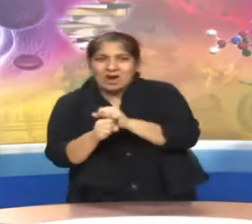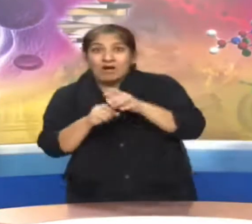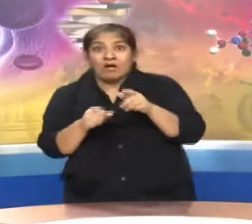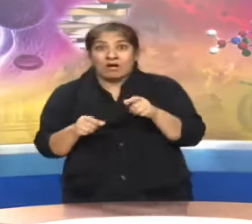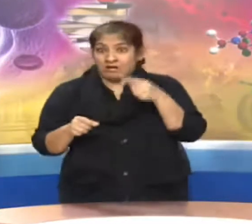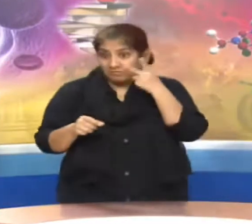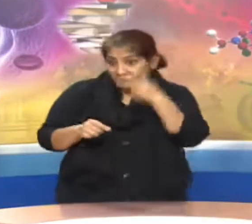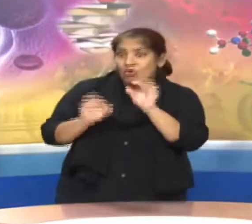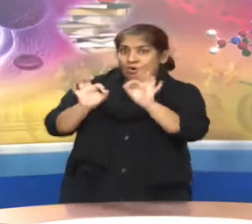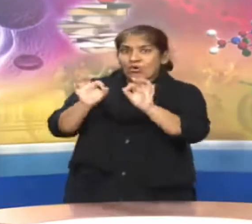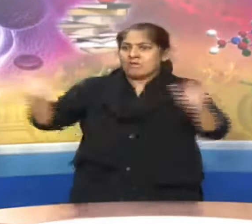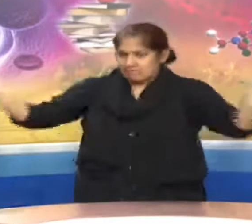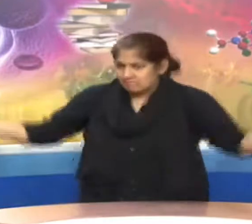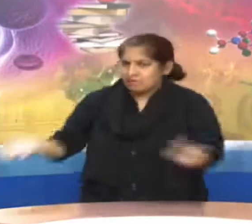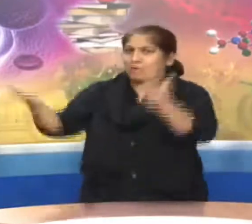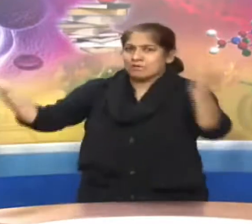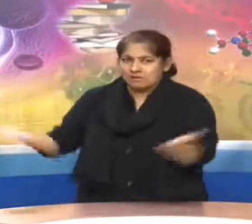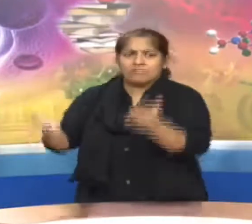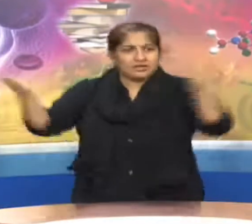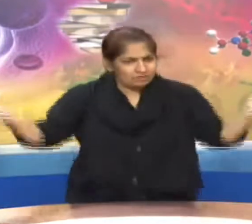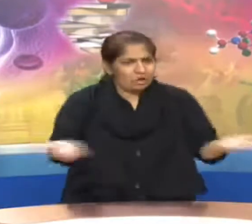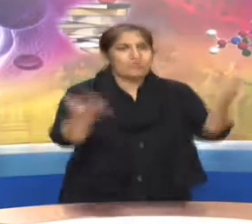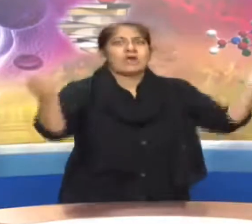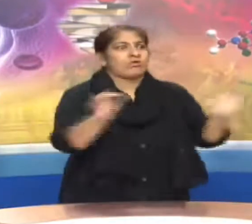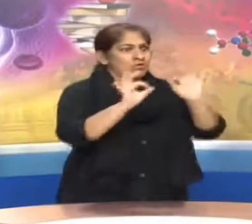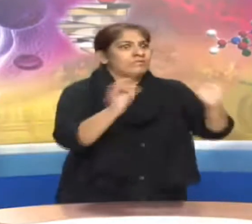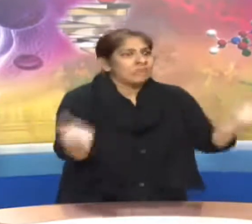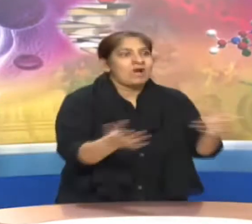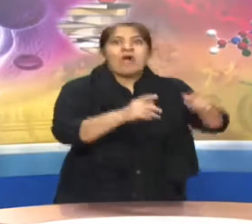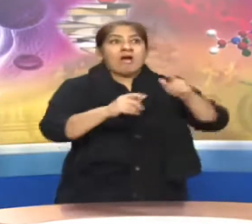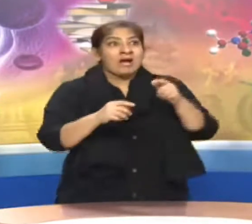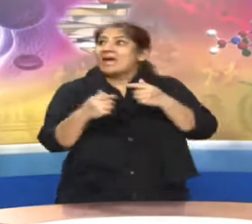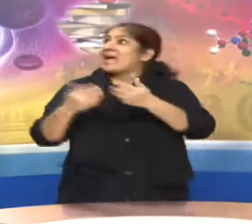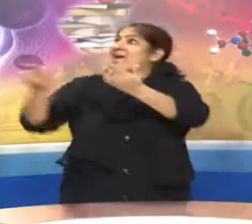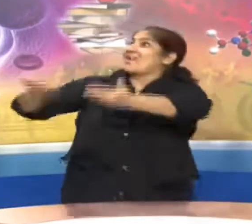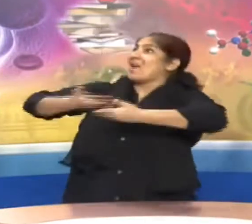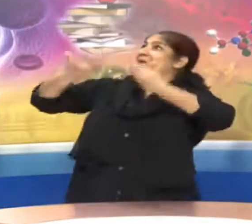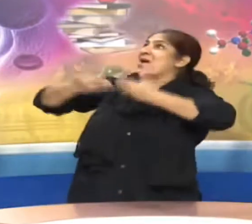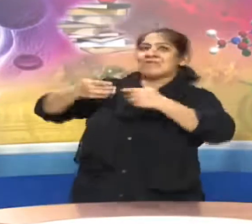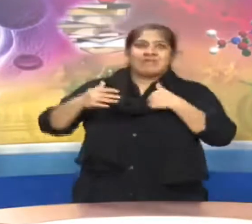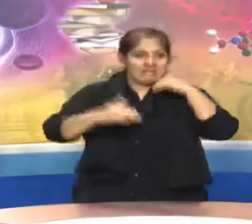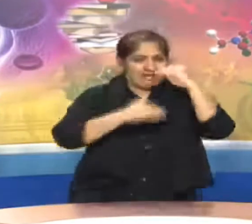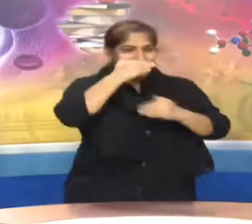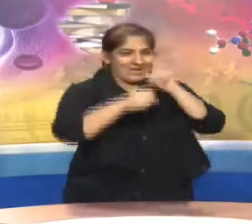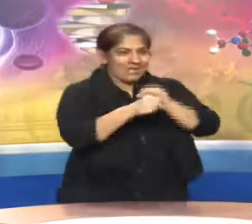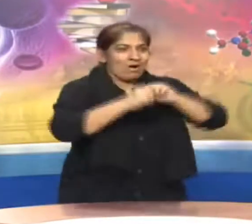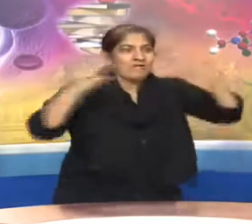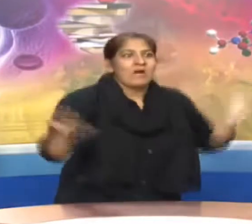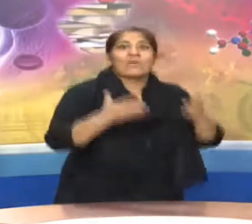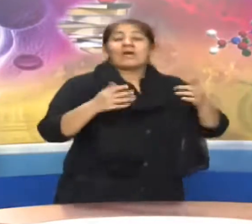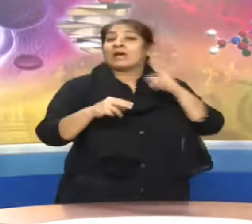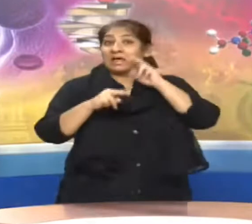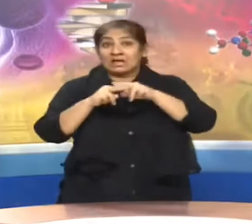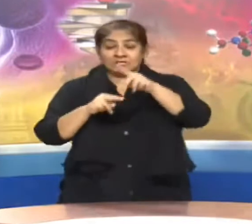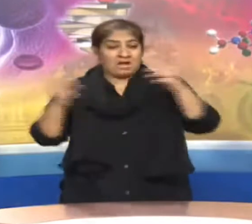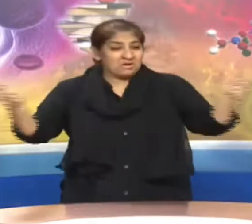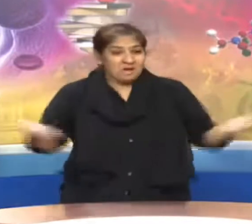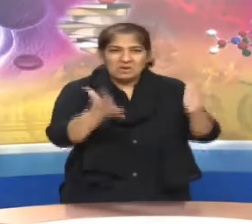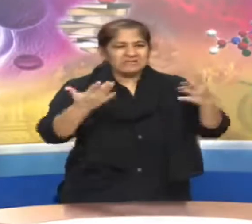Motivation, we all know that it is needed to do any work. When we are appreciated and we